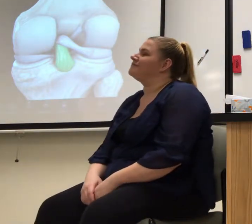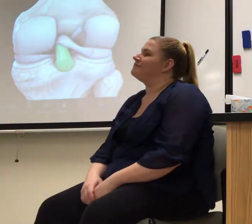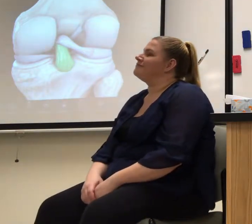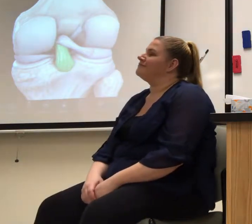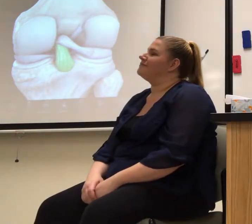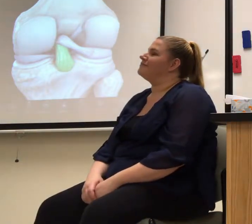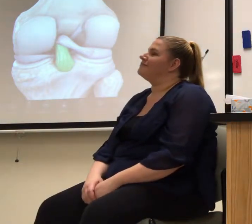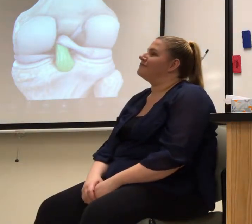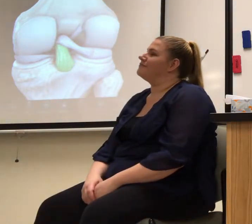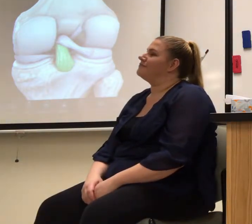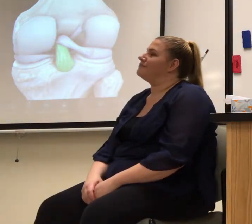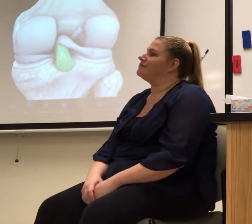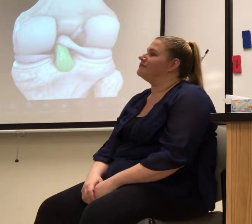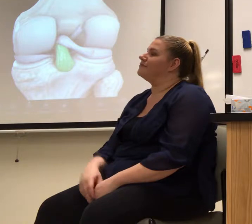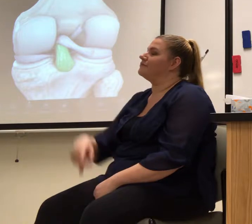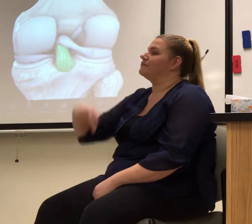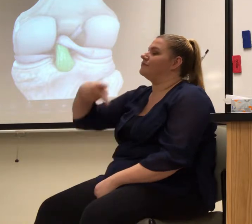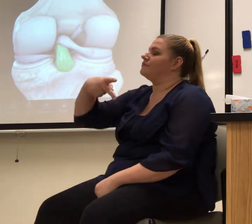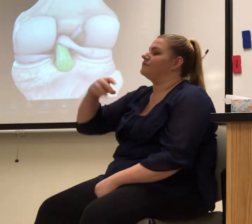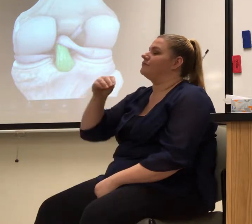cruciate ligament,